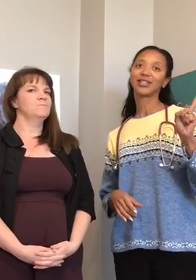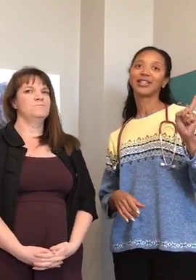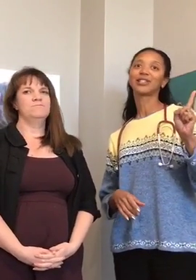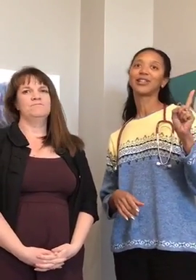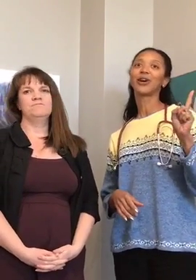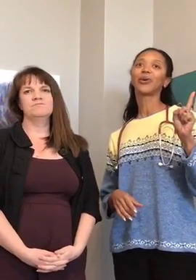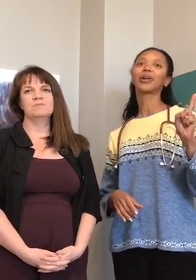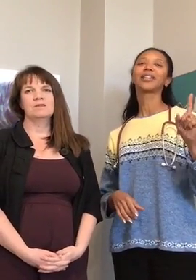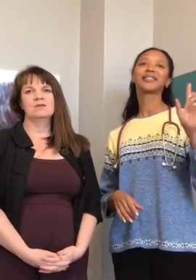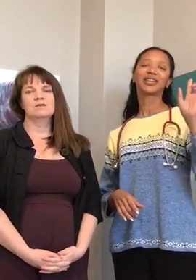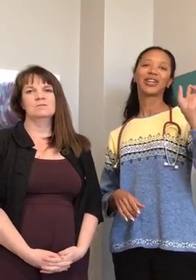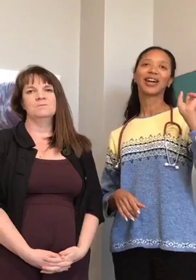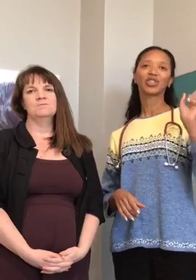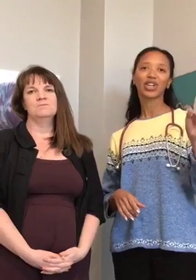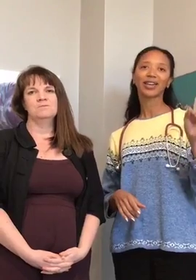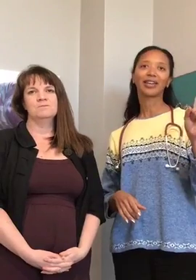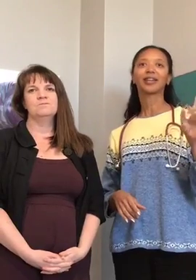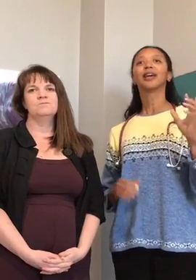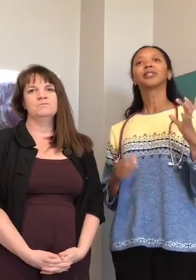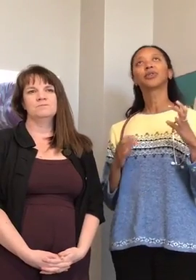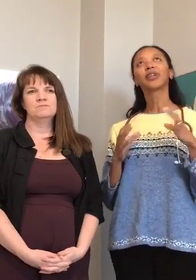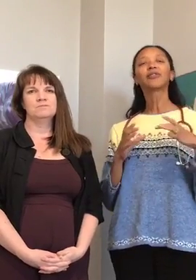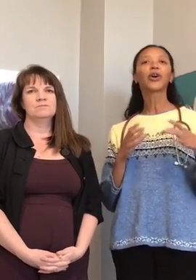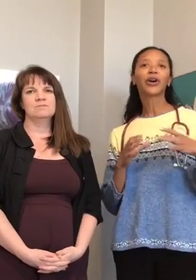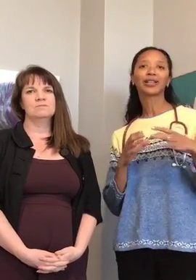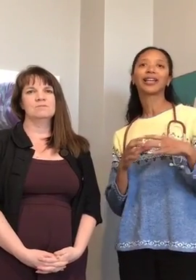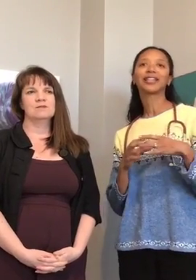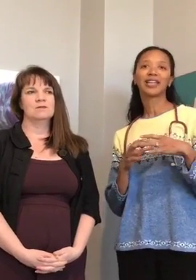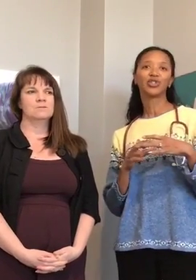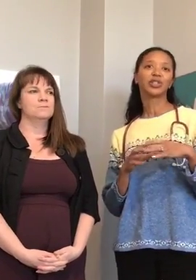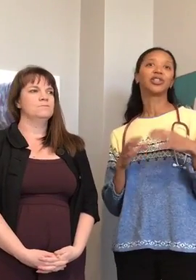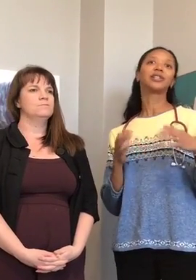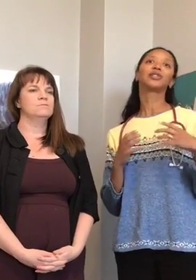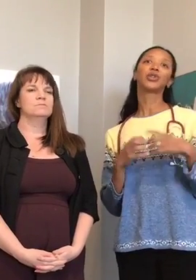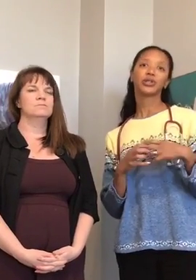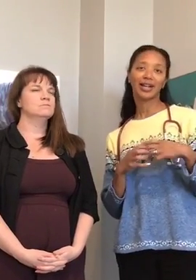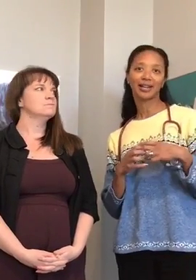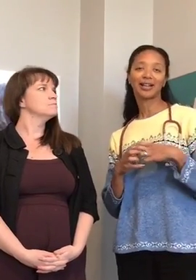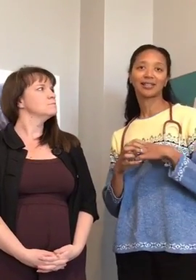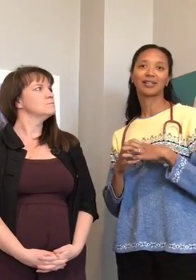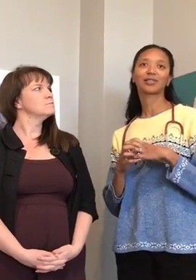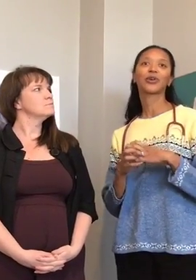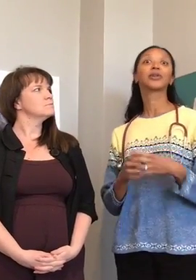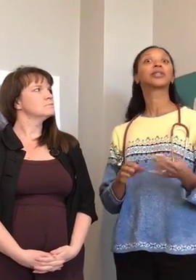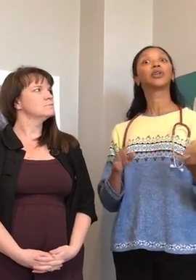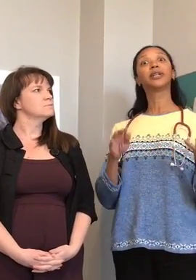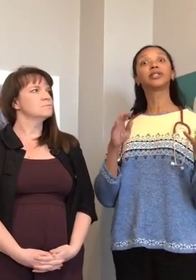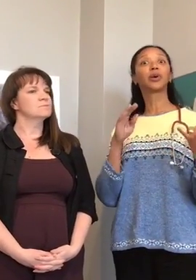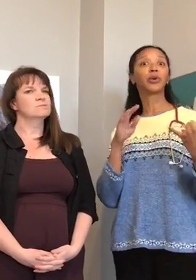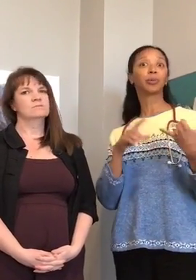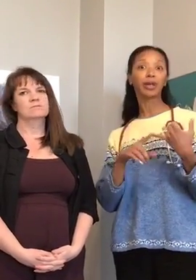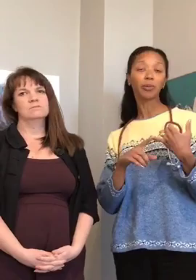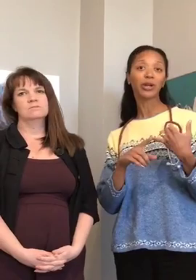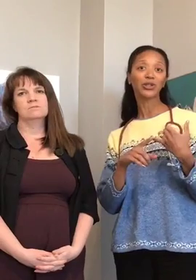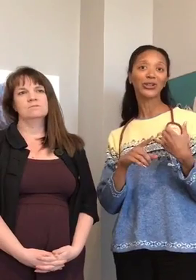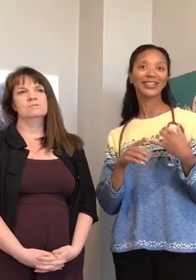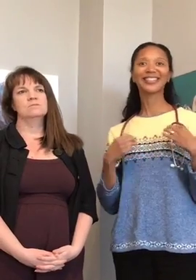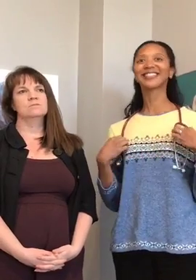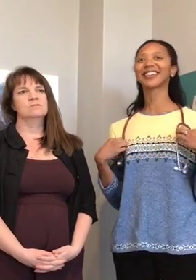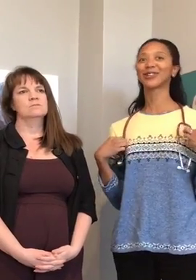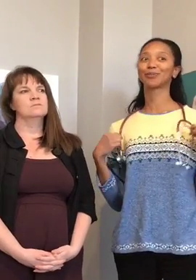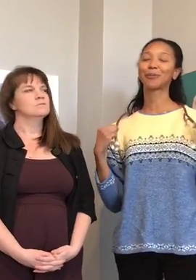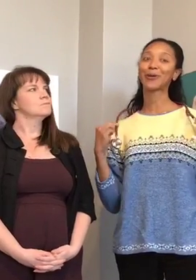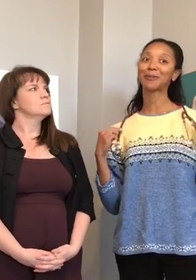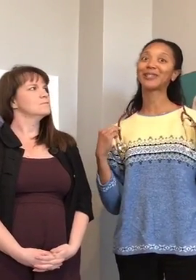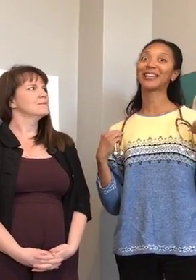thing that you need to know is that you got to check it. So think of your heart like an engine. You need to do your diagnostics first. So you need to know what your blood pressure